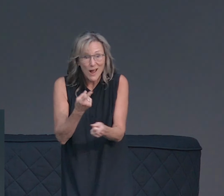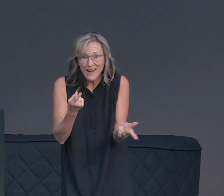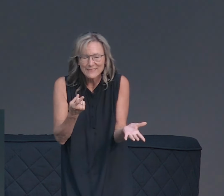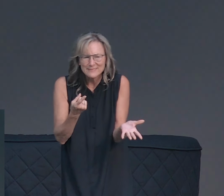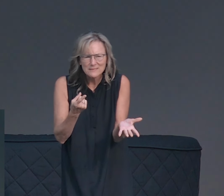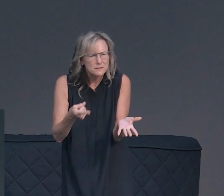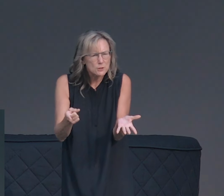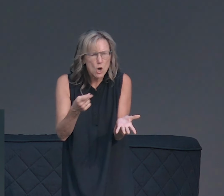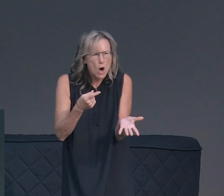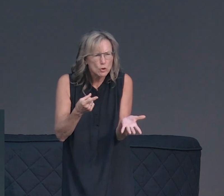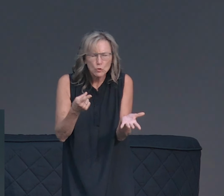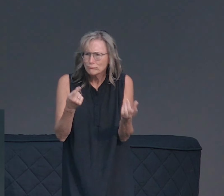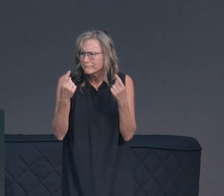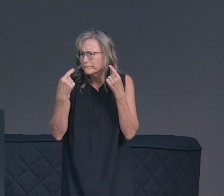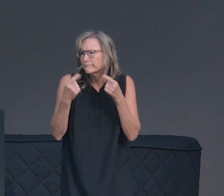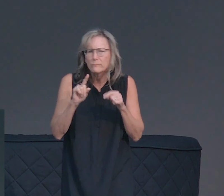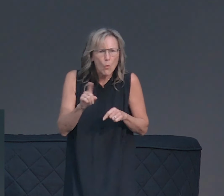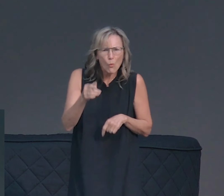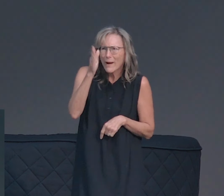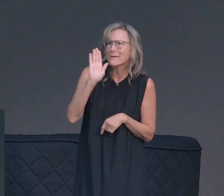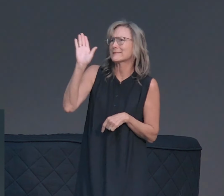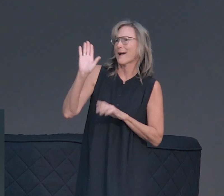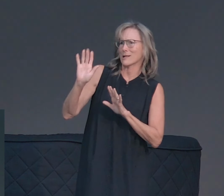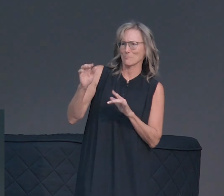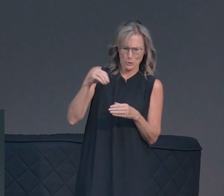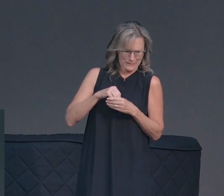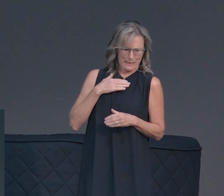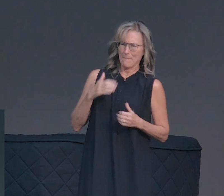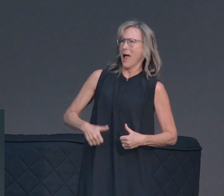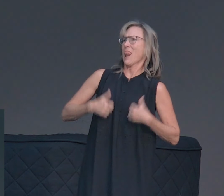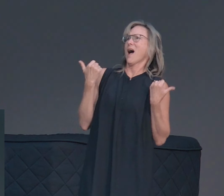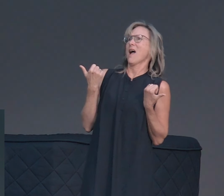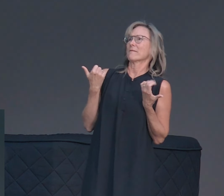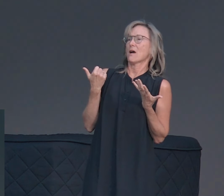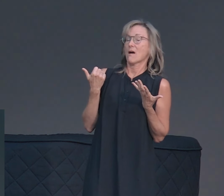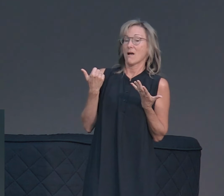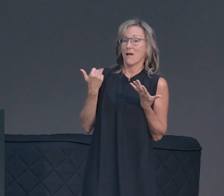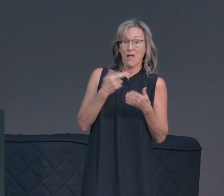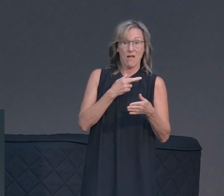life? Be merciful. Be merciful.